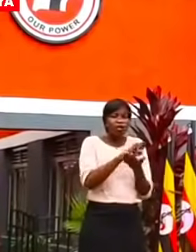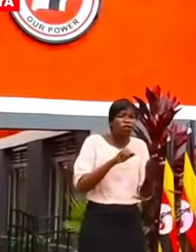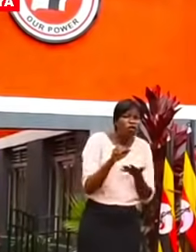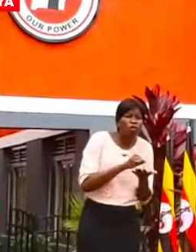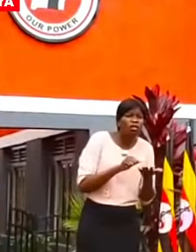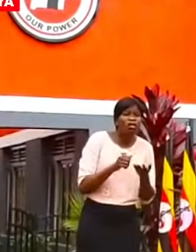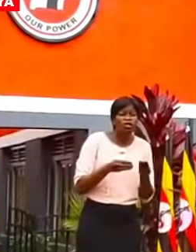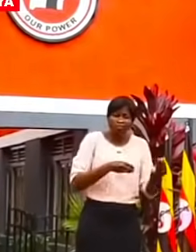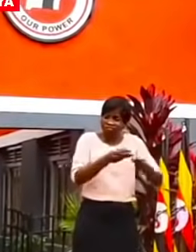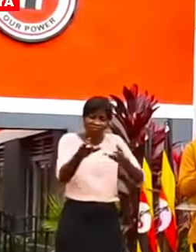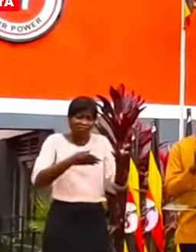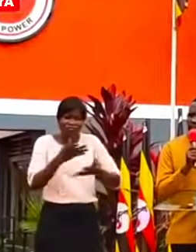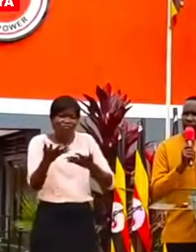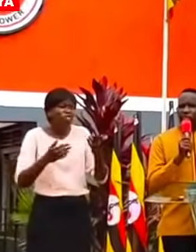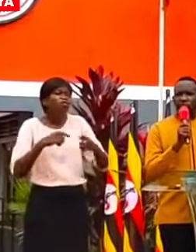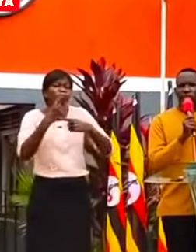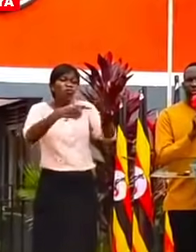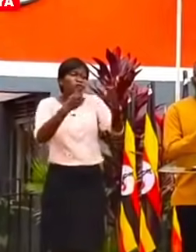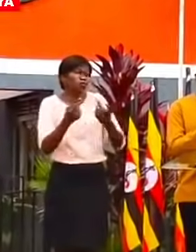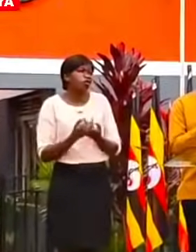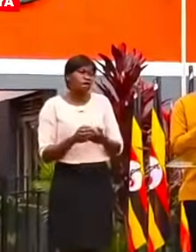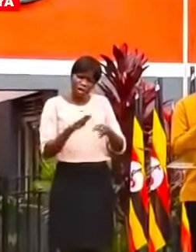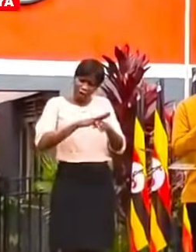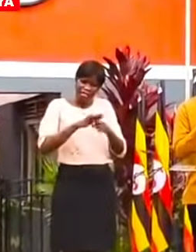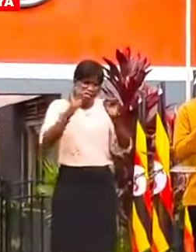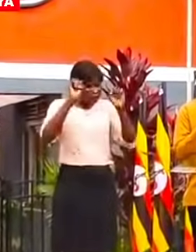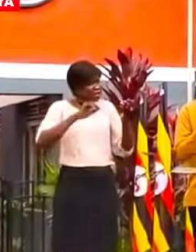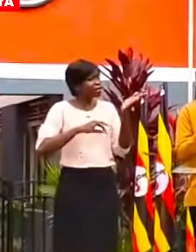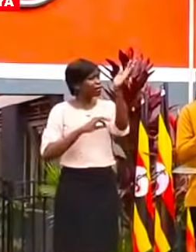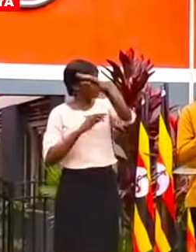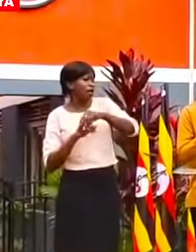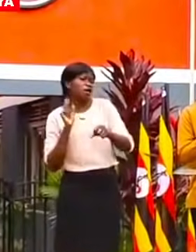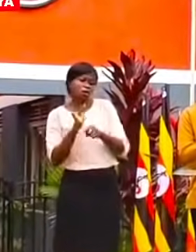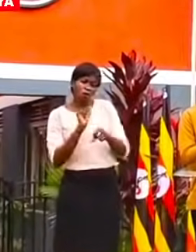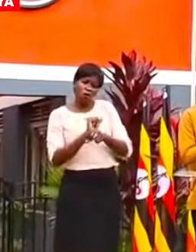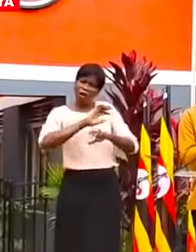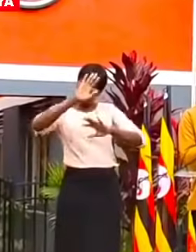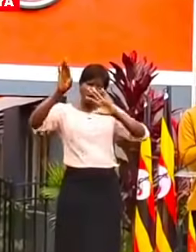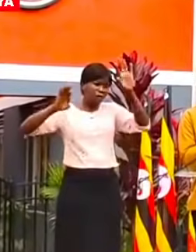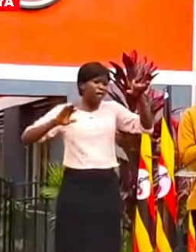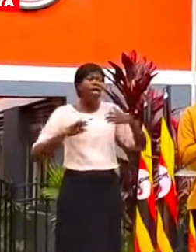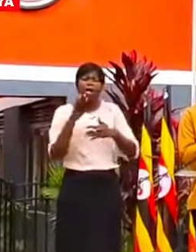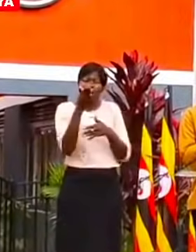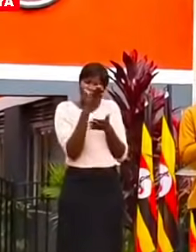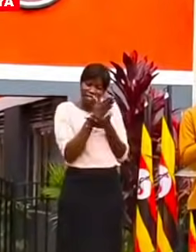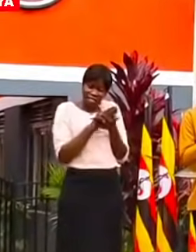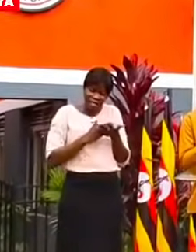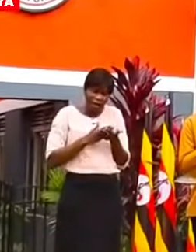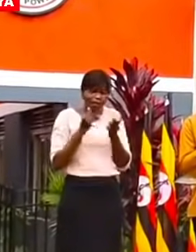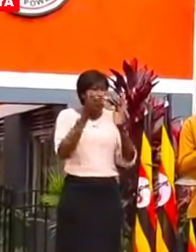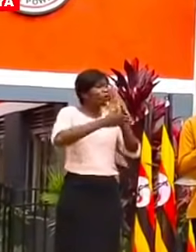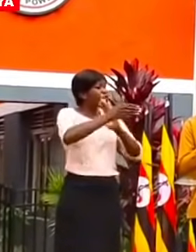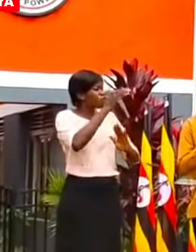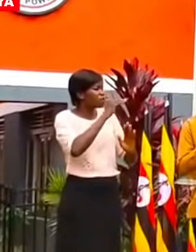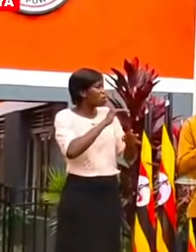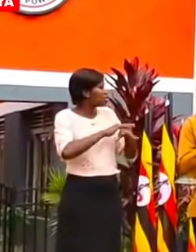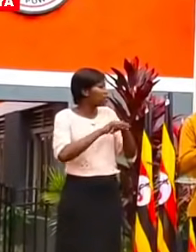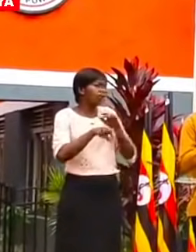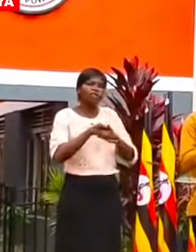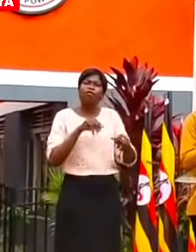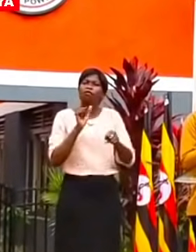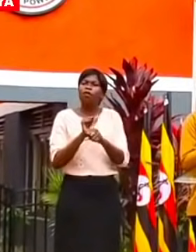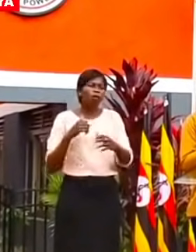want to get back to businesses and so on and so forth. People want to get back to work. There are certain professionals that have never